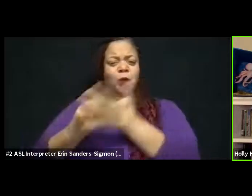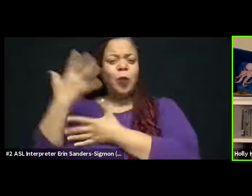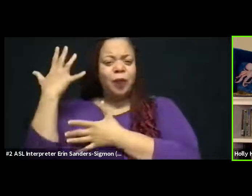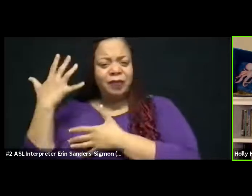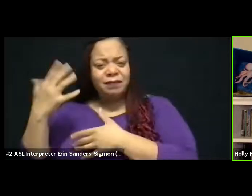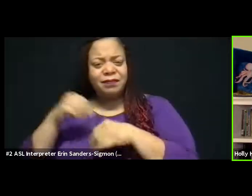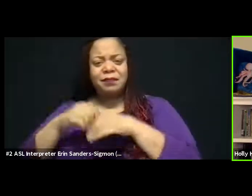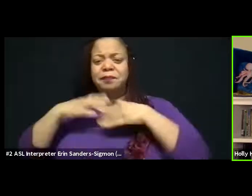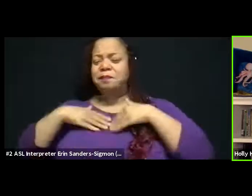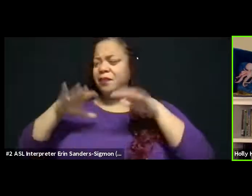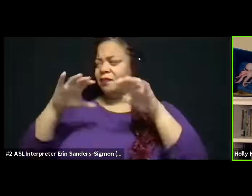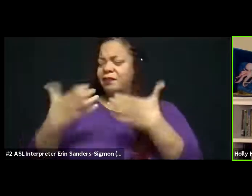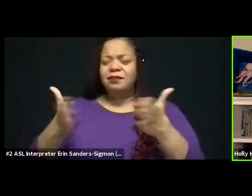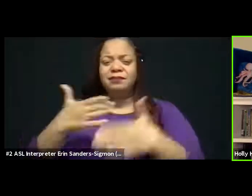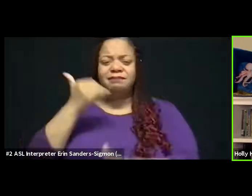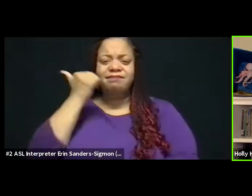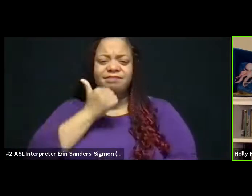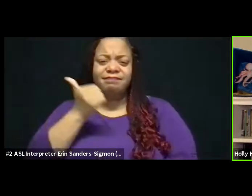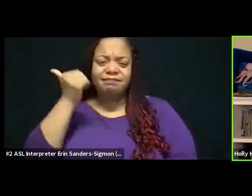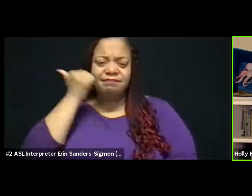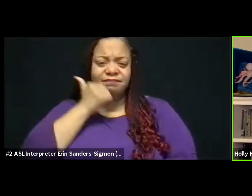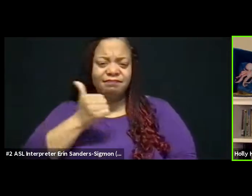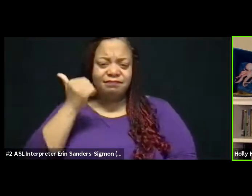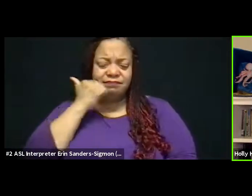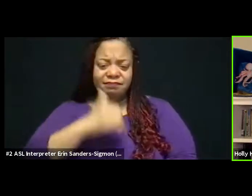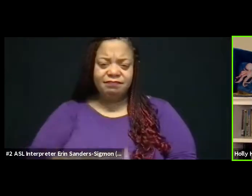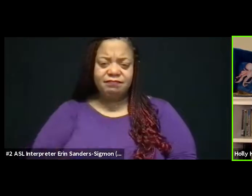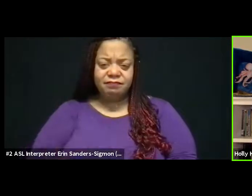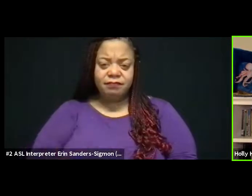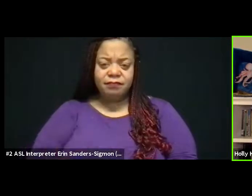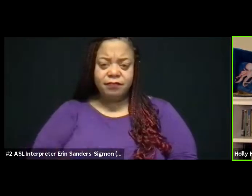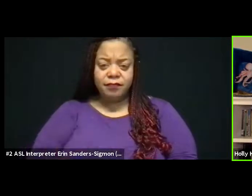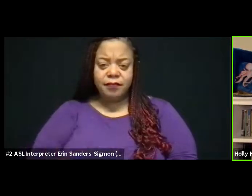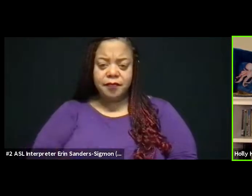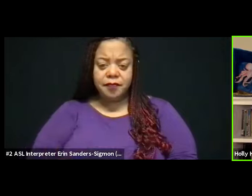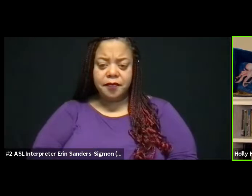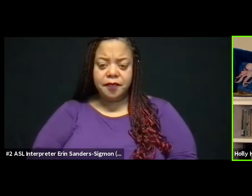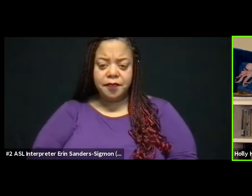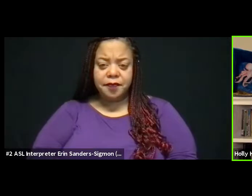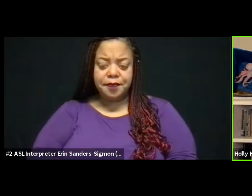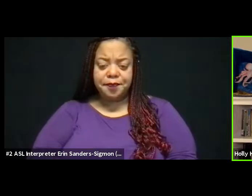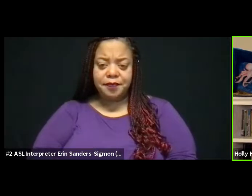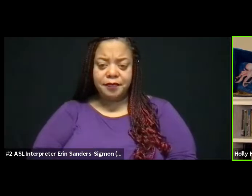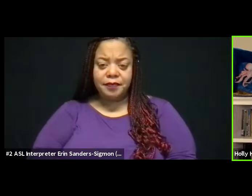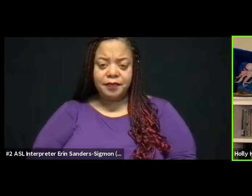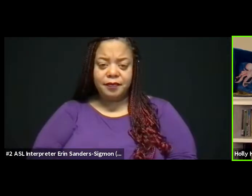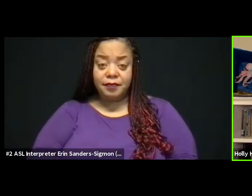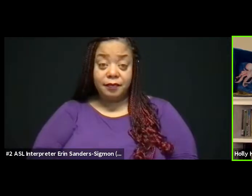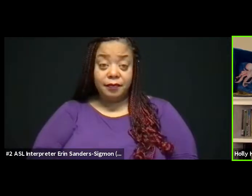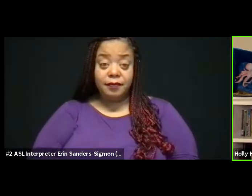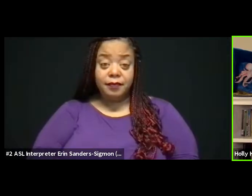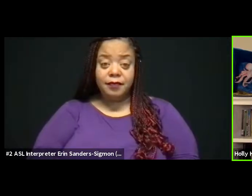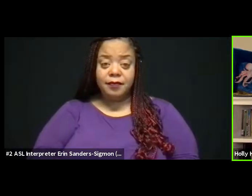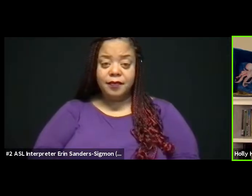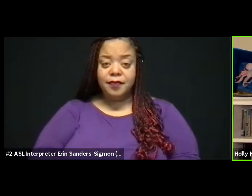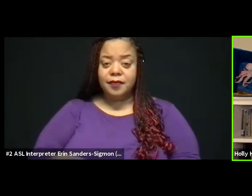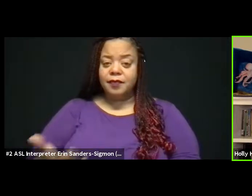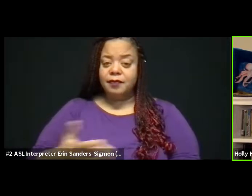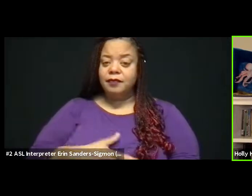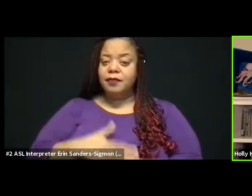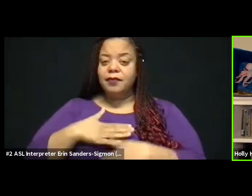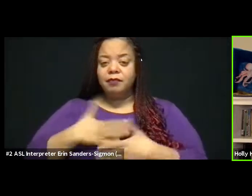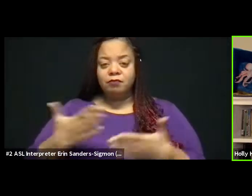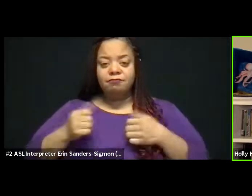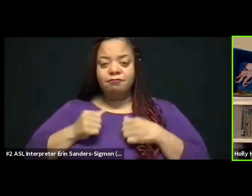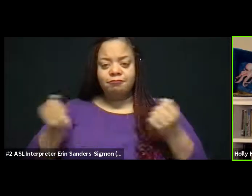about a lot of my growth is continually being willing to be more vulnerable in communication and reflection with